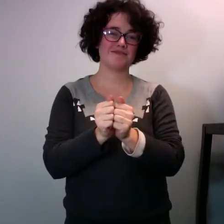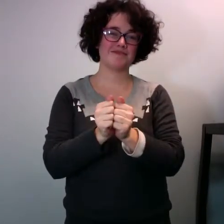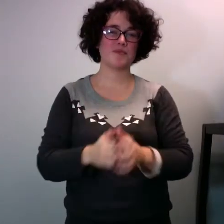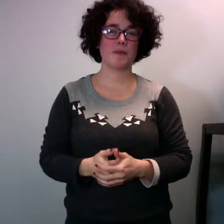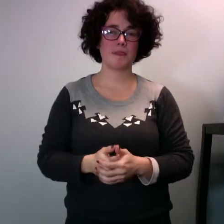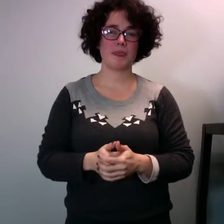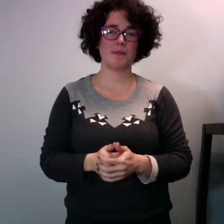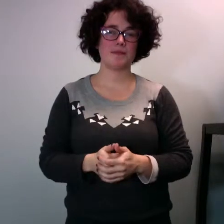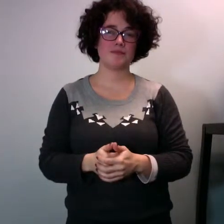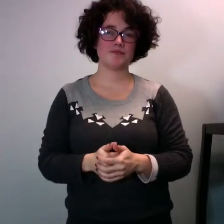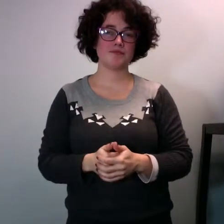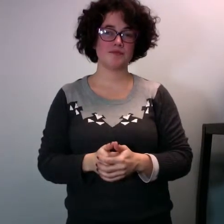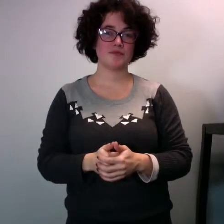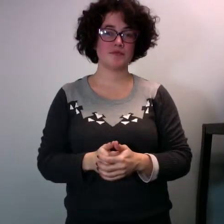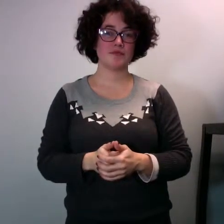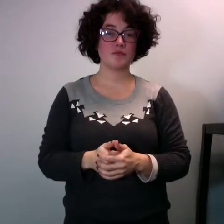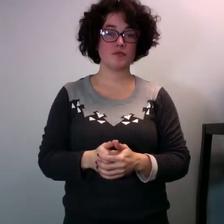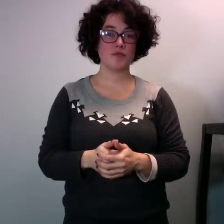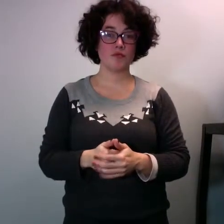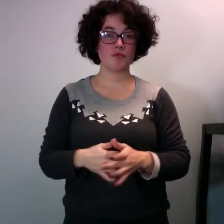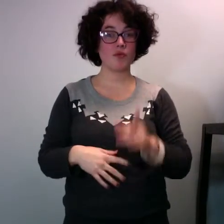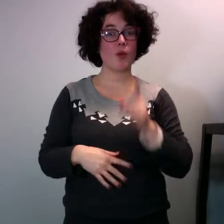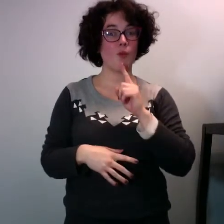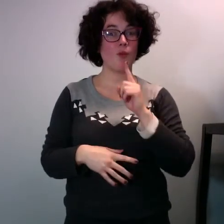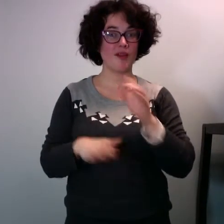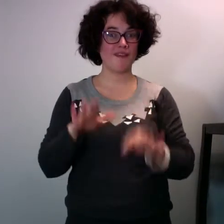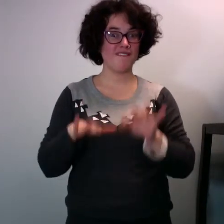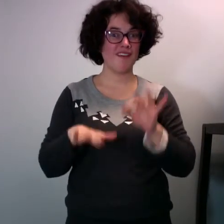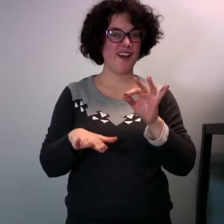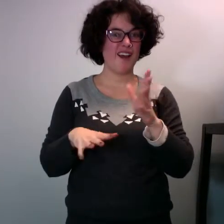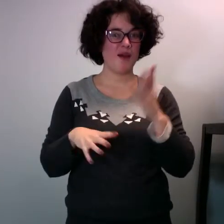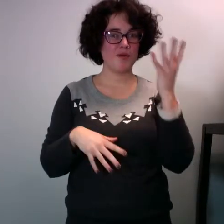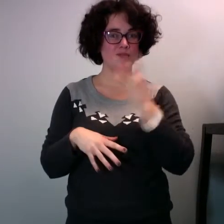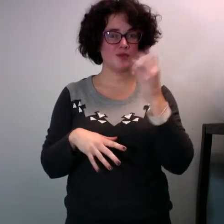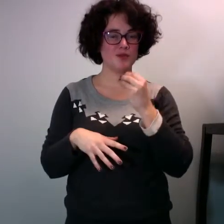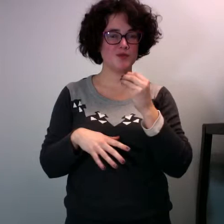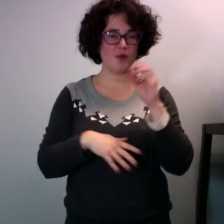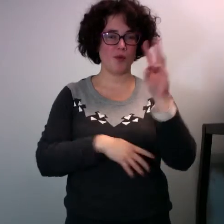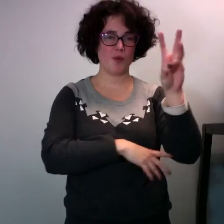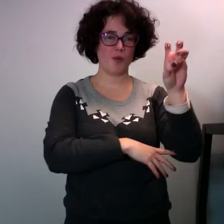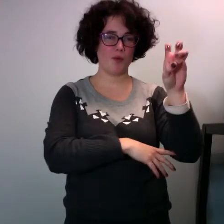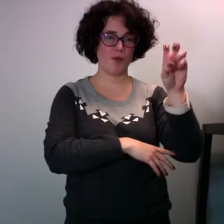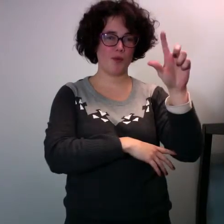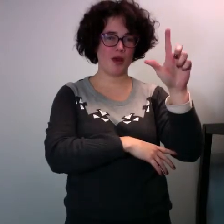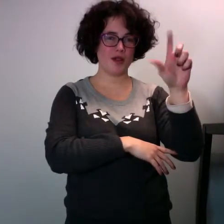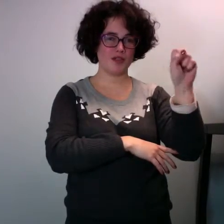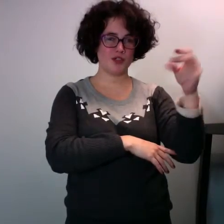In fact, you will also find a beautiful Welsh dresser there with many, many pieces of blue and white china.